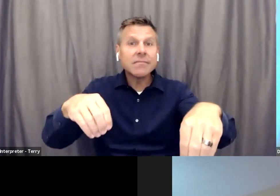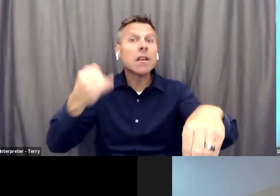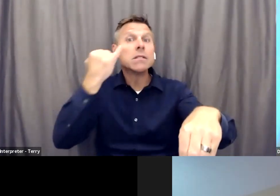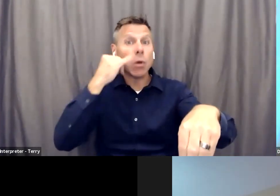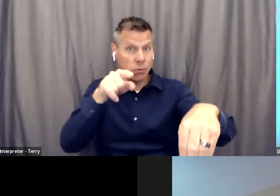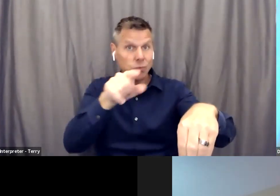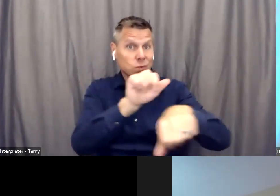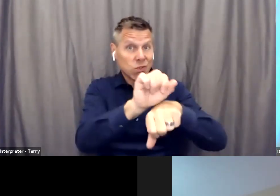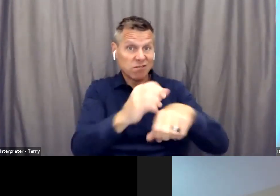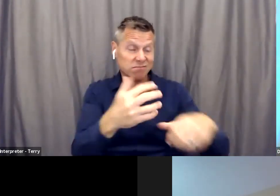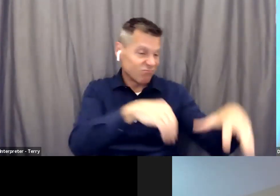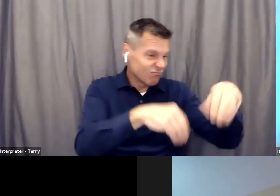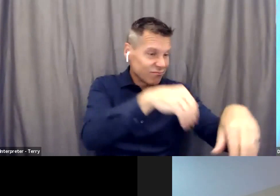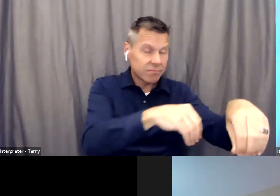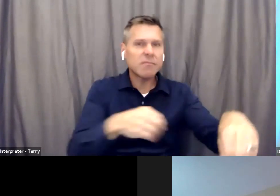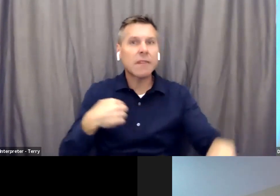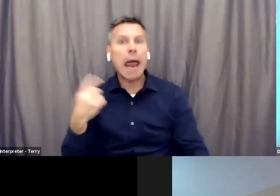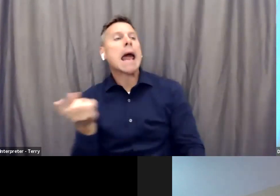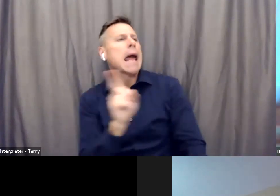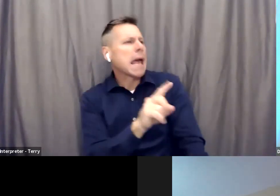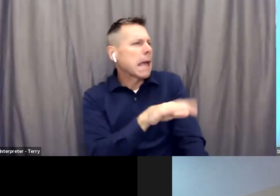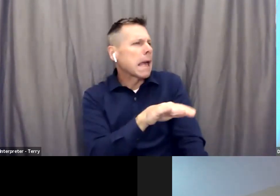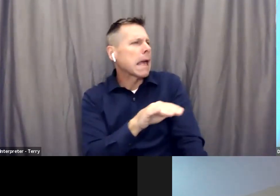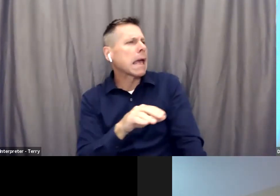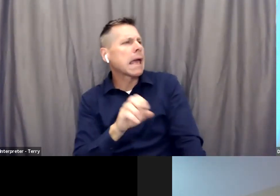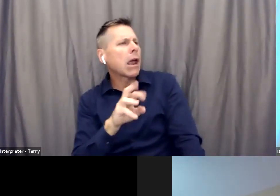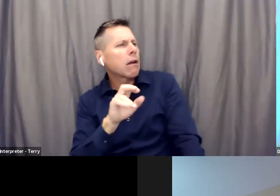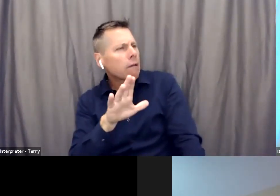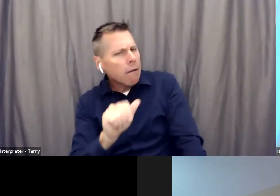said, Erica, Laura, Jennifer, Misty,